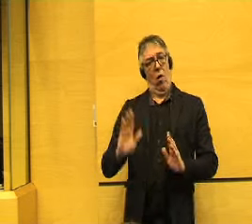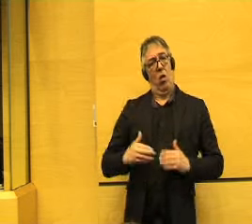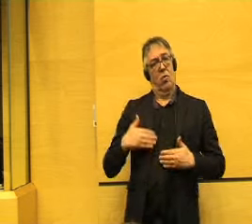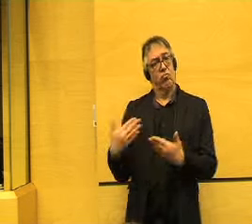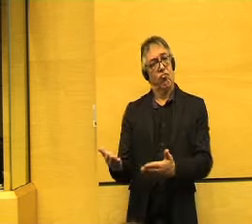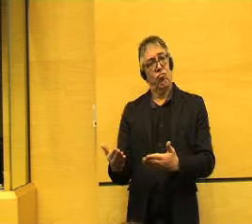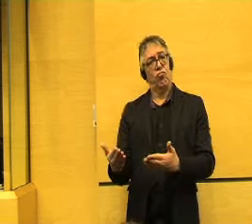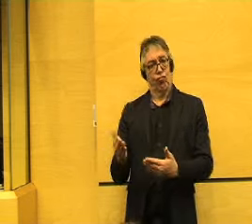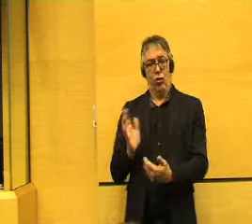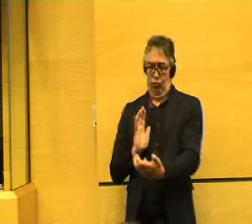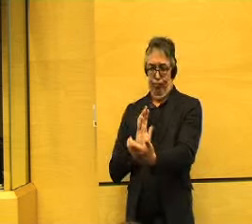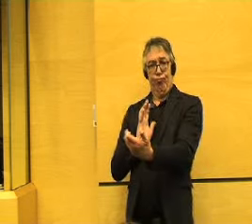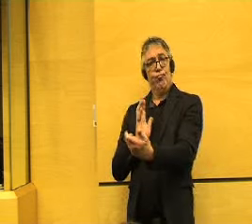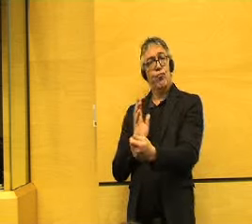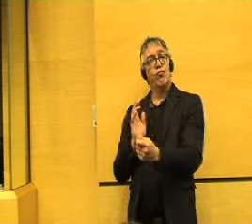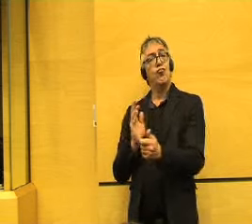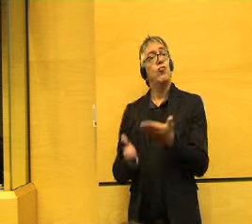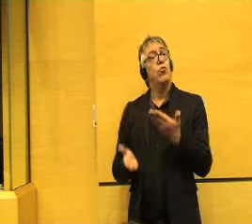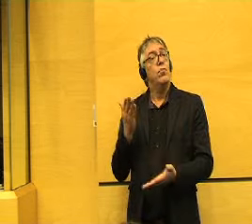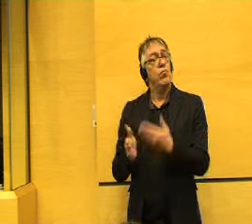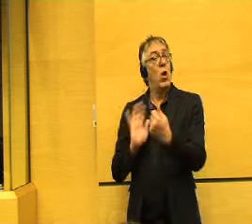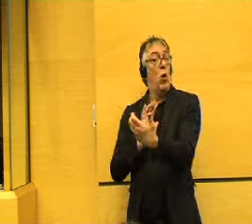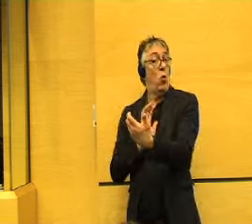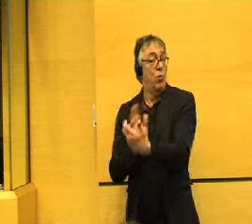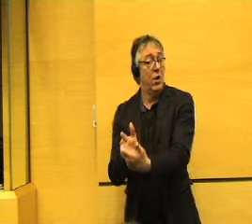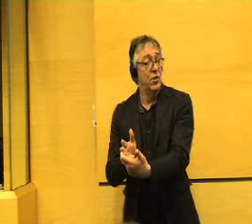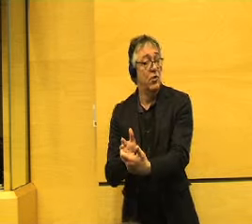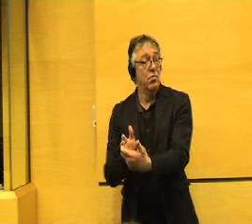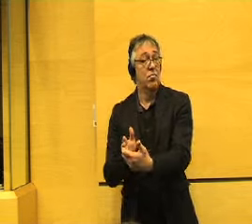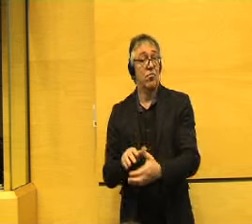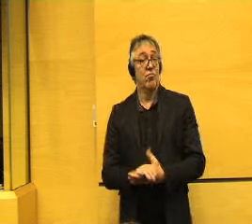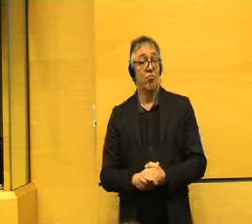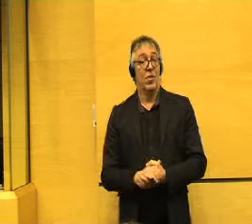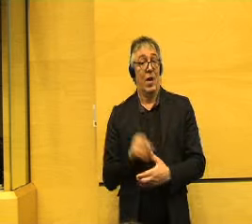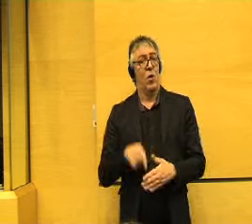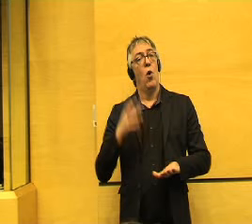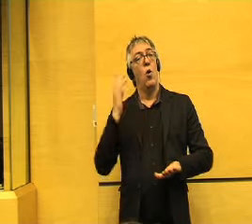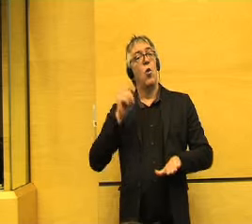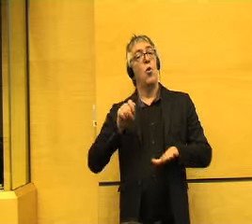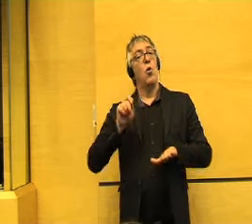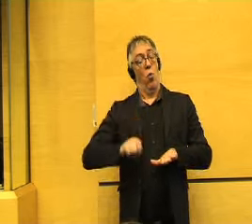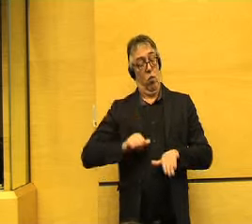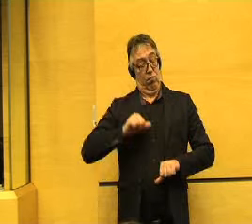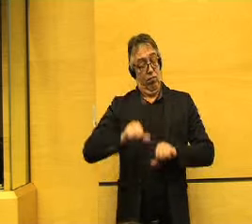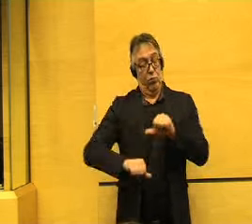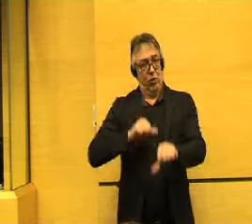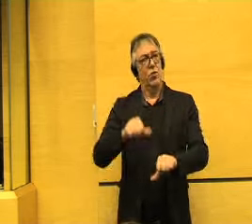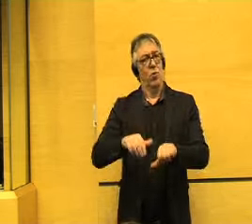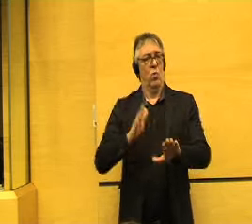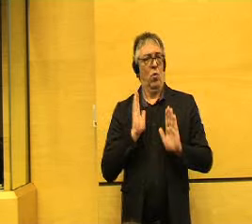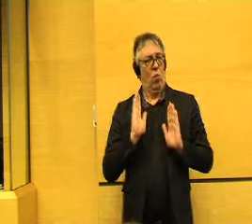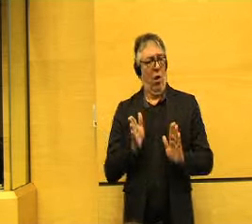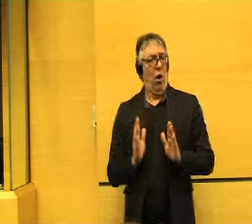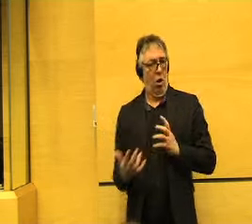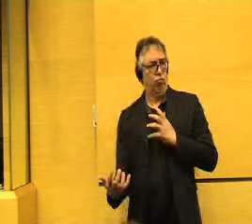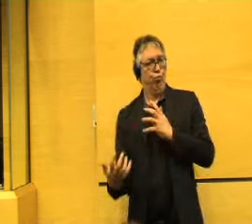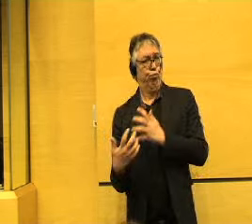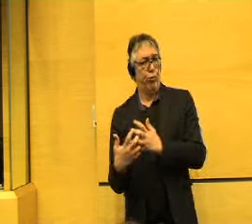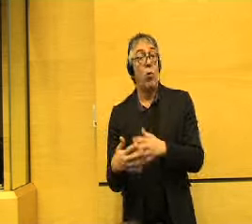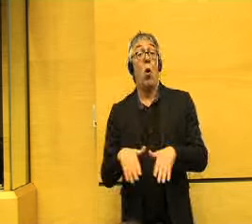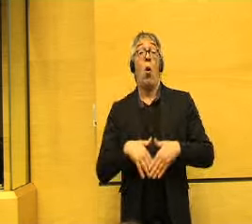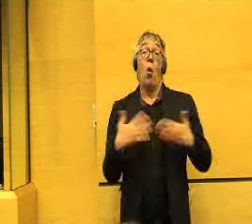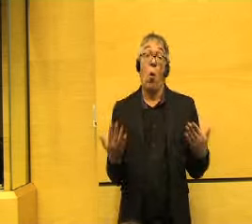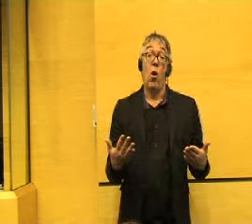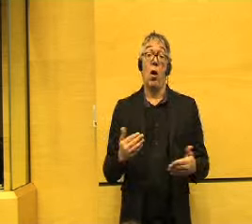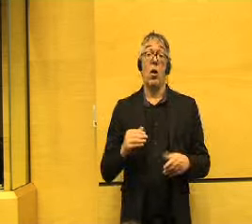disabilities throughout the process of judicial proceeding. In addition, special judicial proceedings